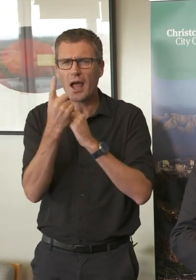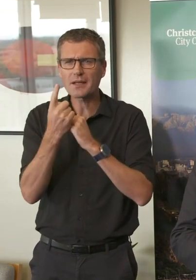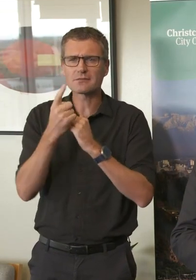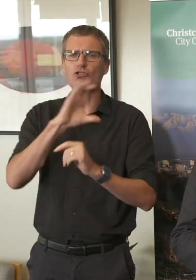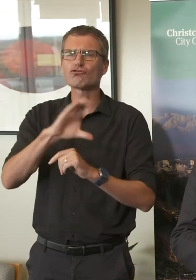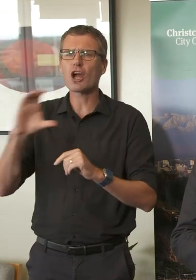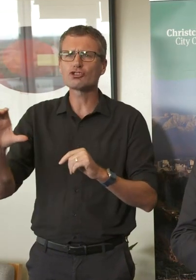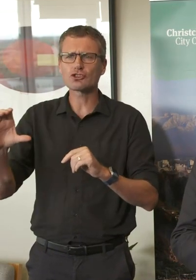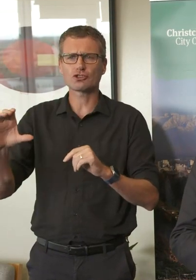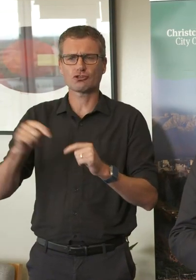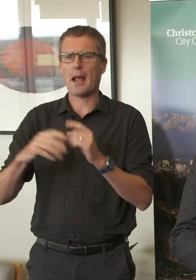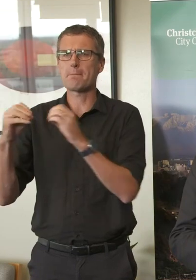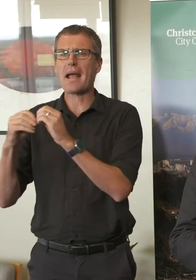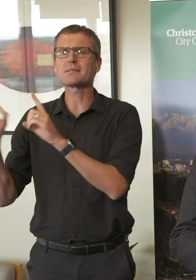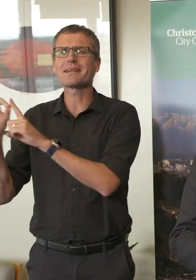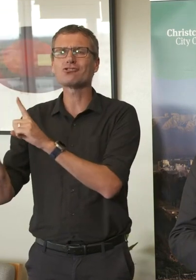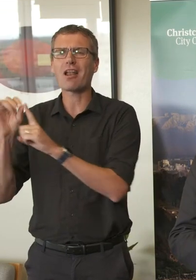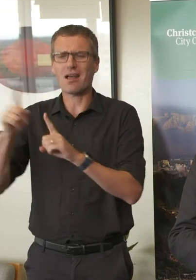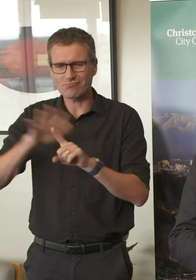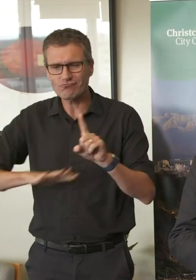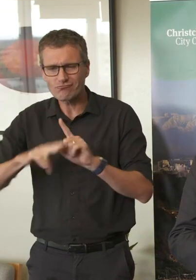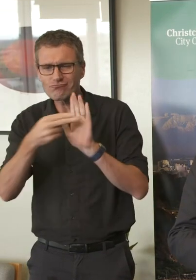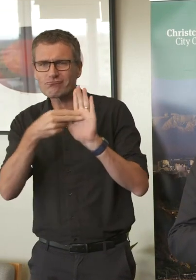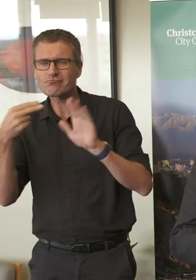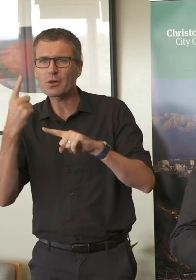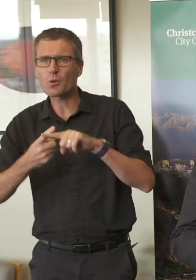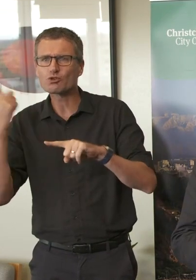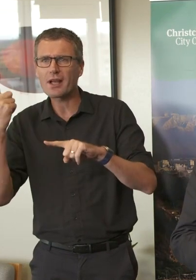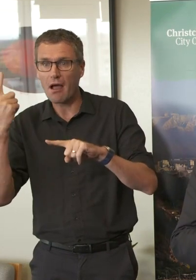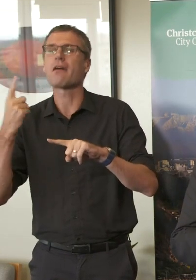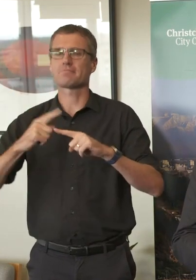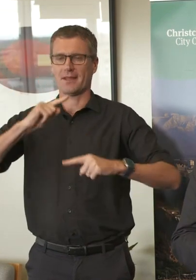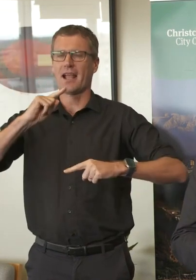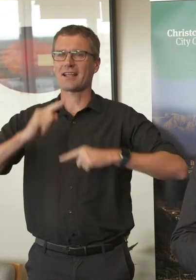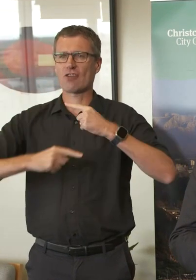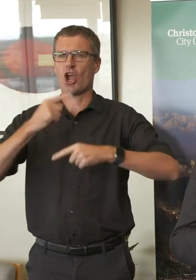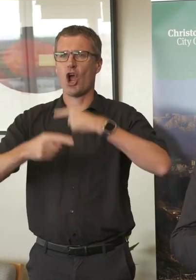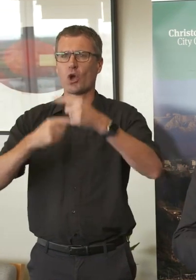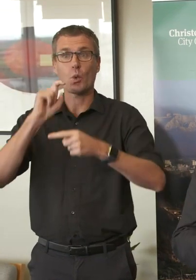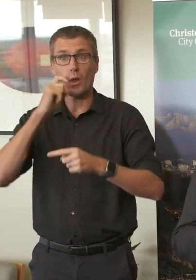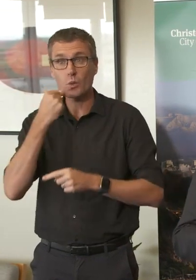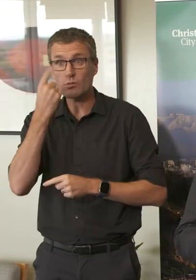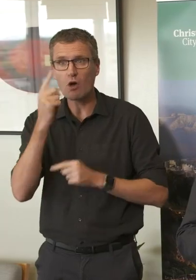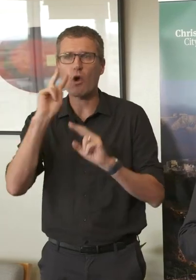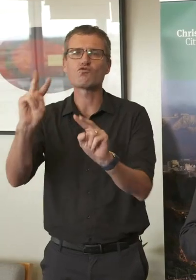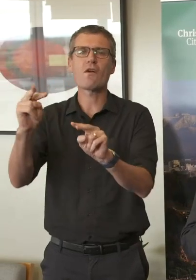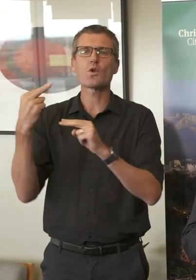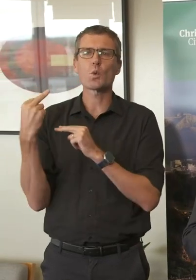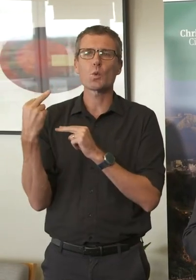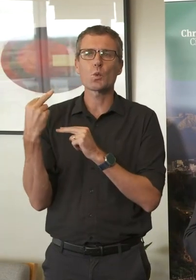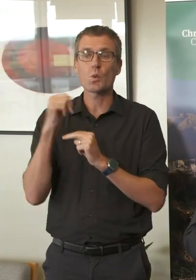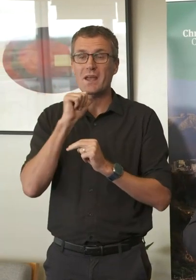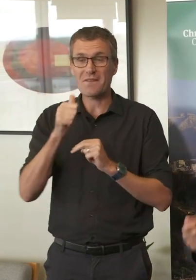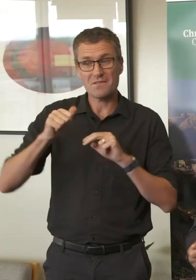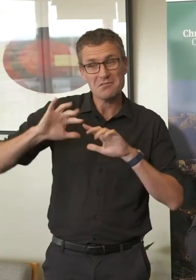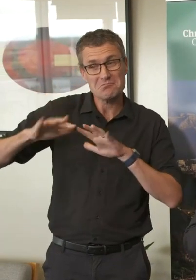for Christchurch and Banks Peninsula. We've decided to hang on to it and keep it going. We'll evaluate it tomorrow, and if things aren't looking too